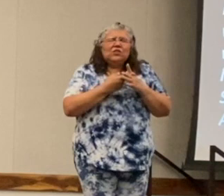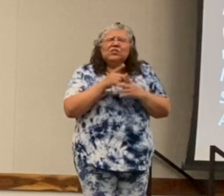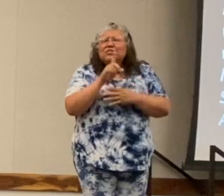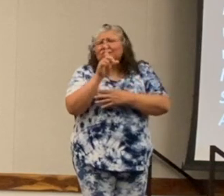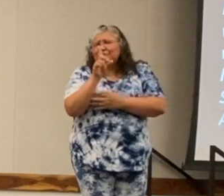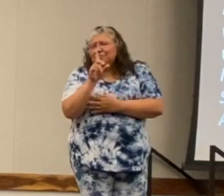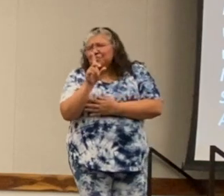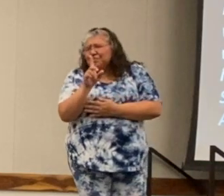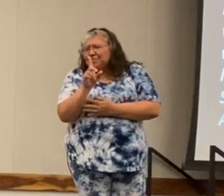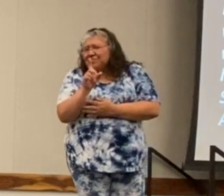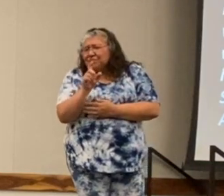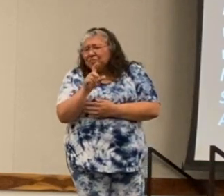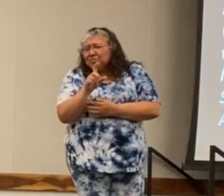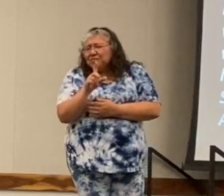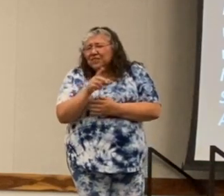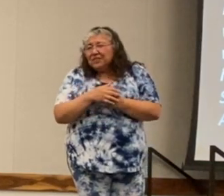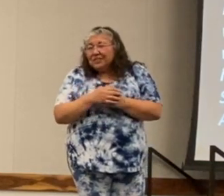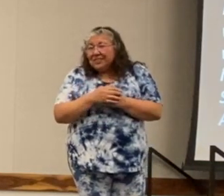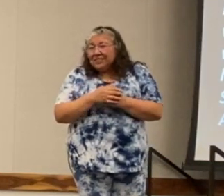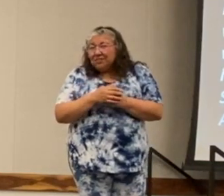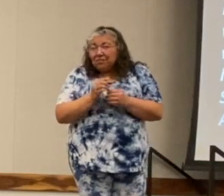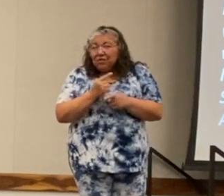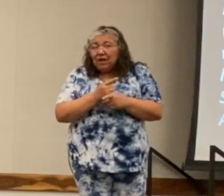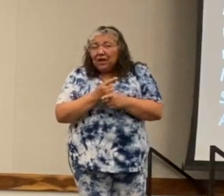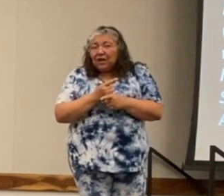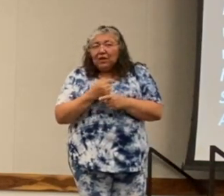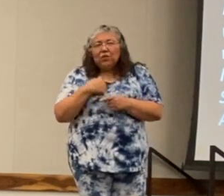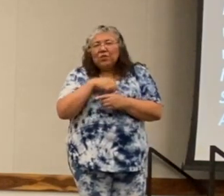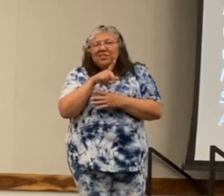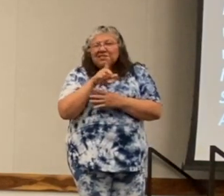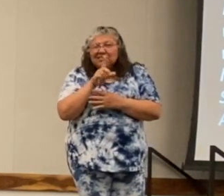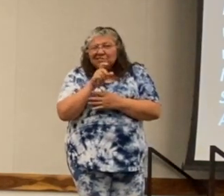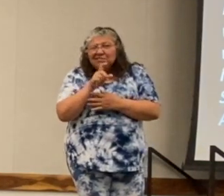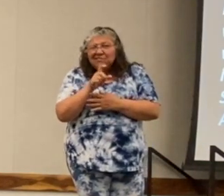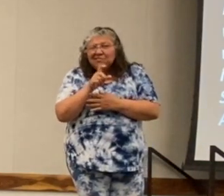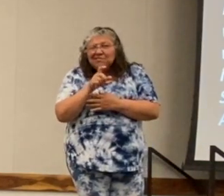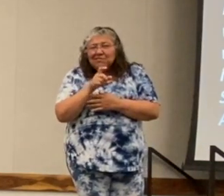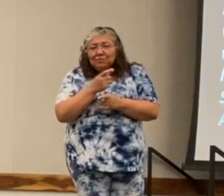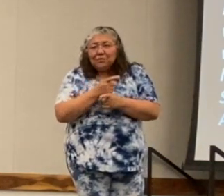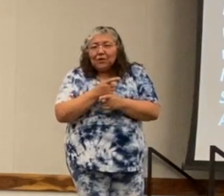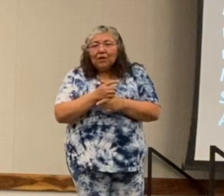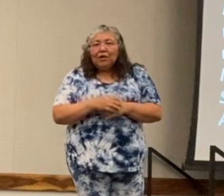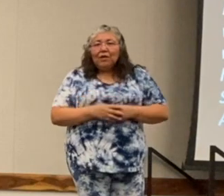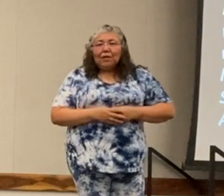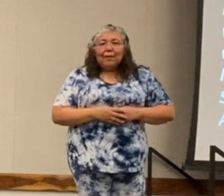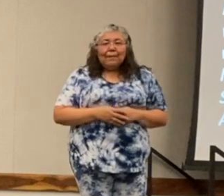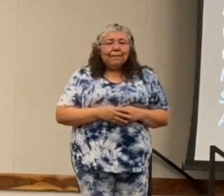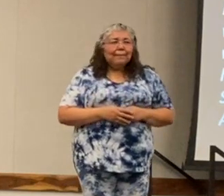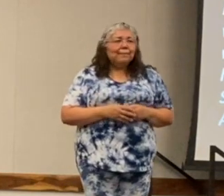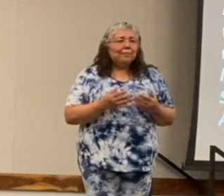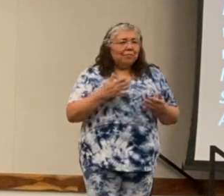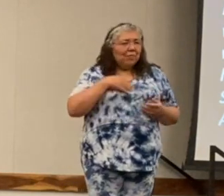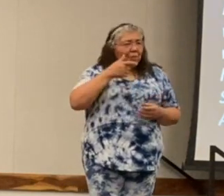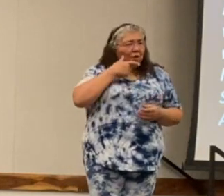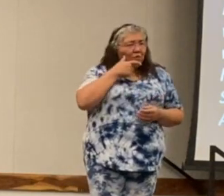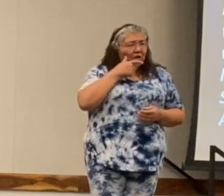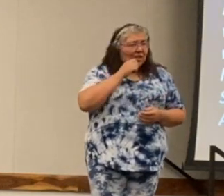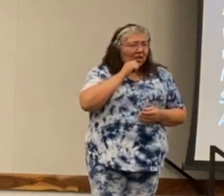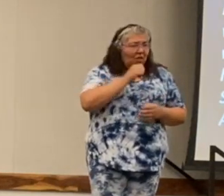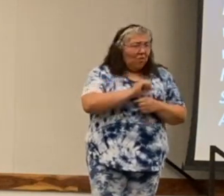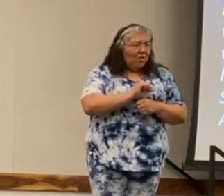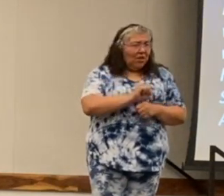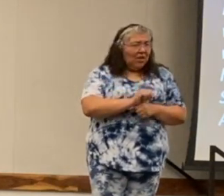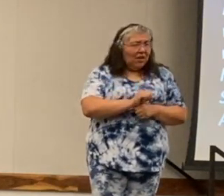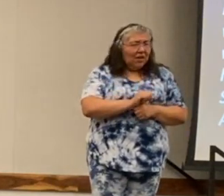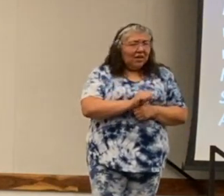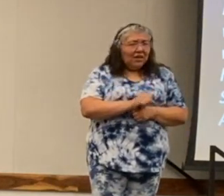question it, don't we? We start to question it, don't we? Yes. Is my microphone not working?